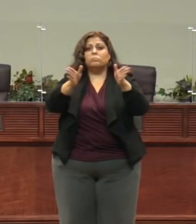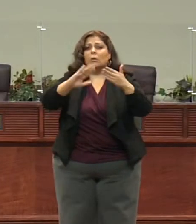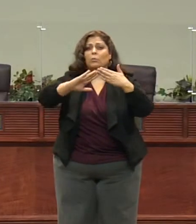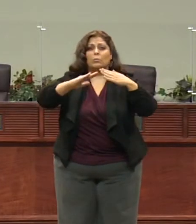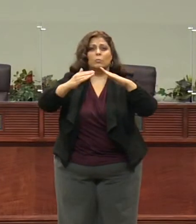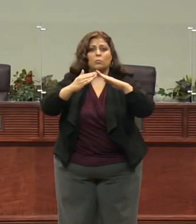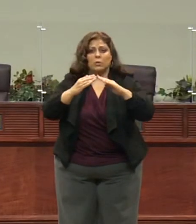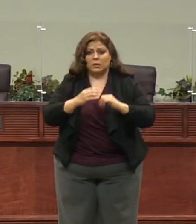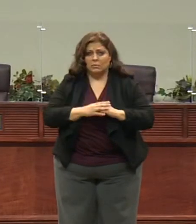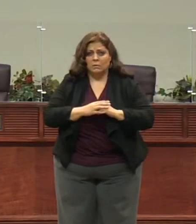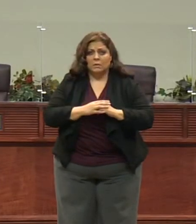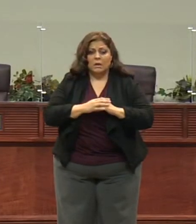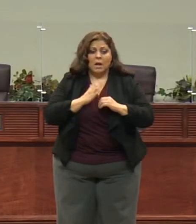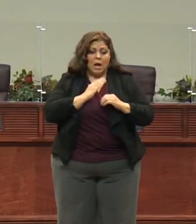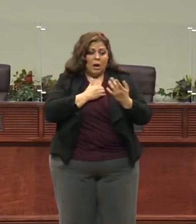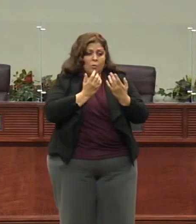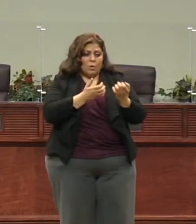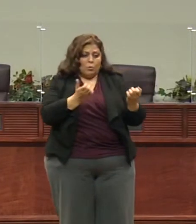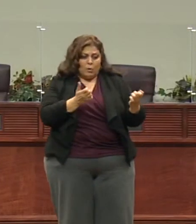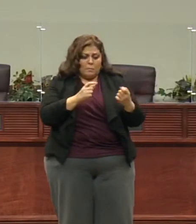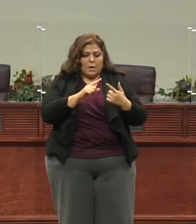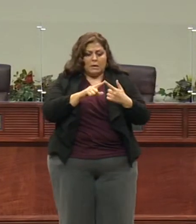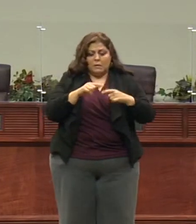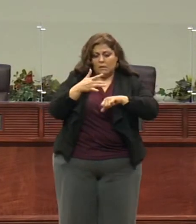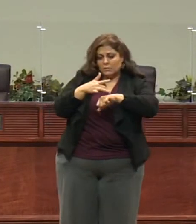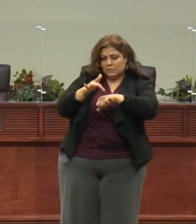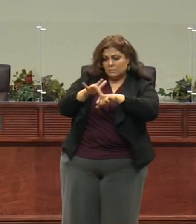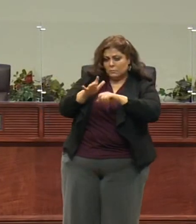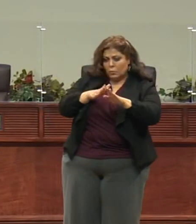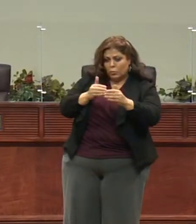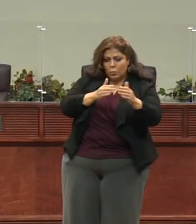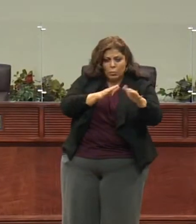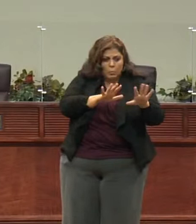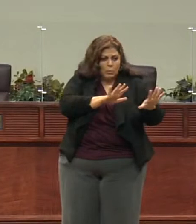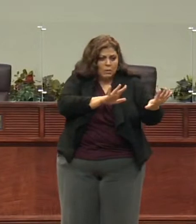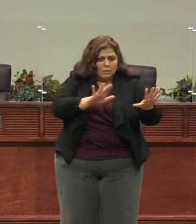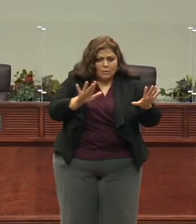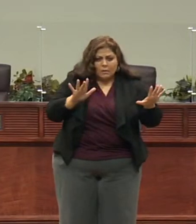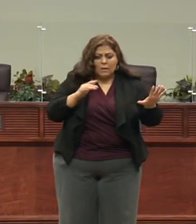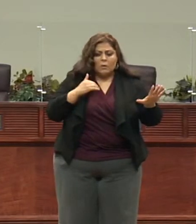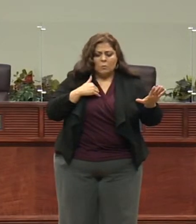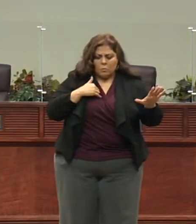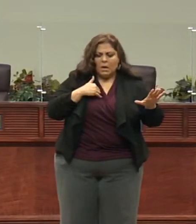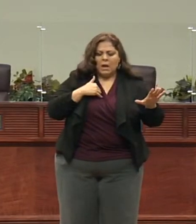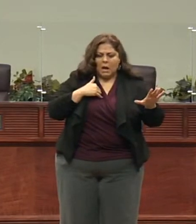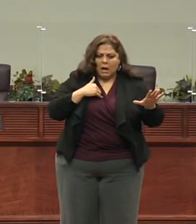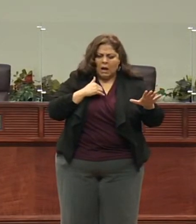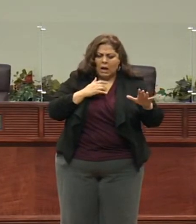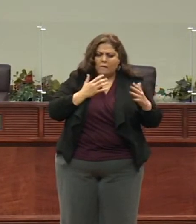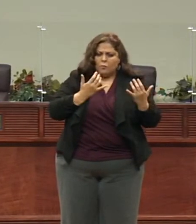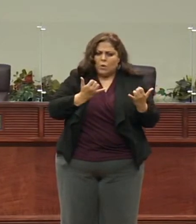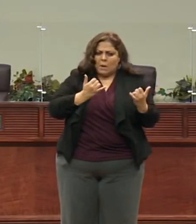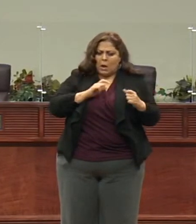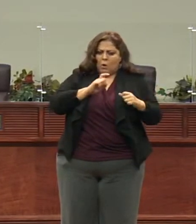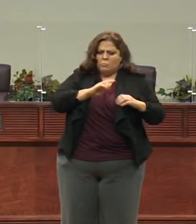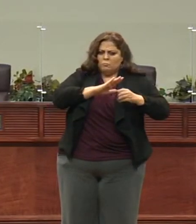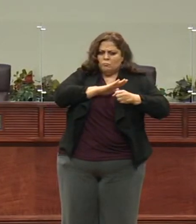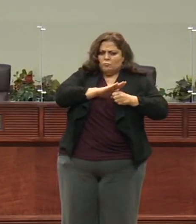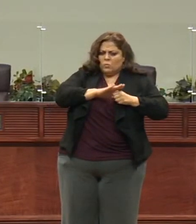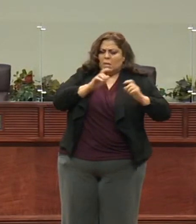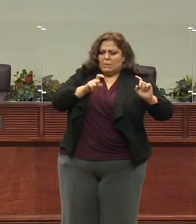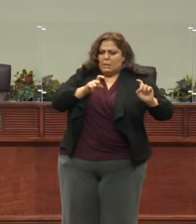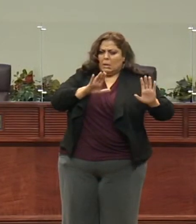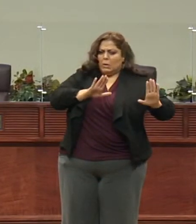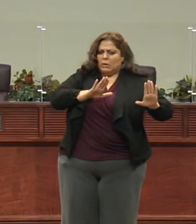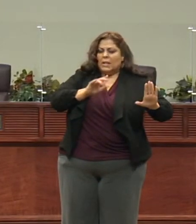appropriate equipment, space, and everything that is needed, even if cases continue to go up, to continue to care